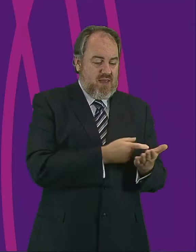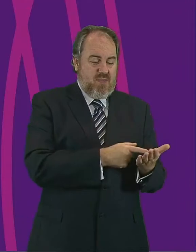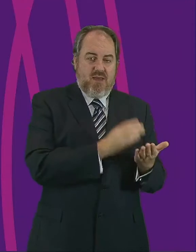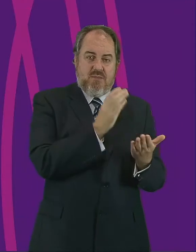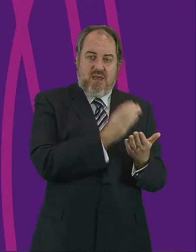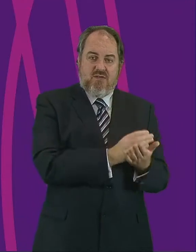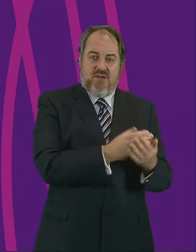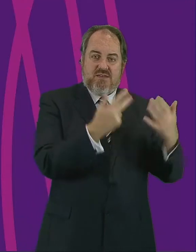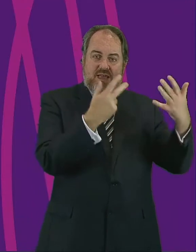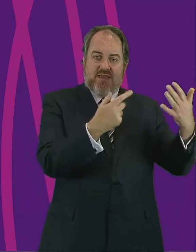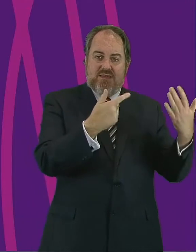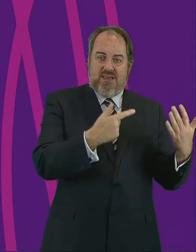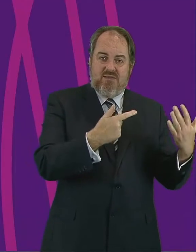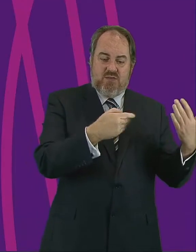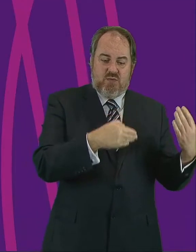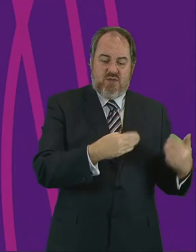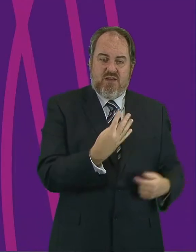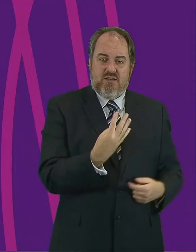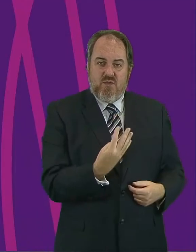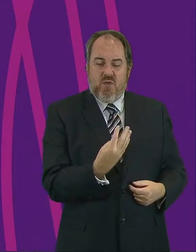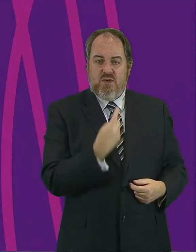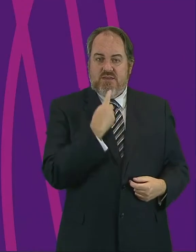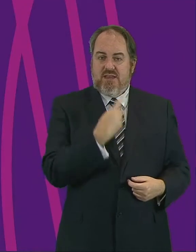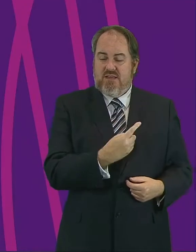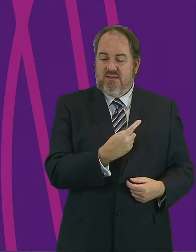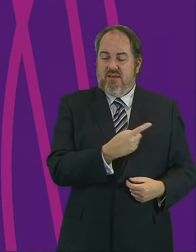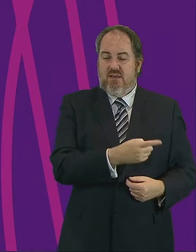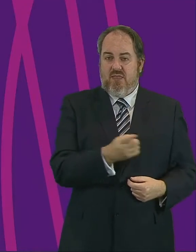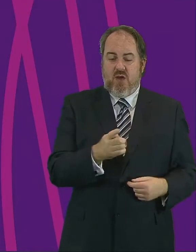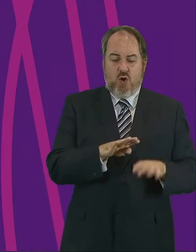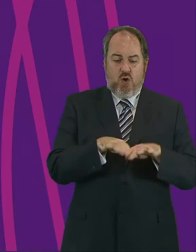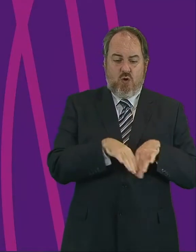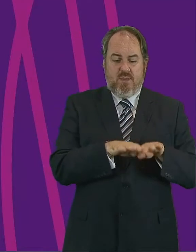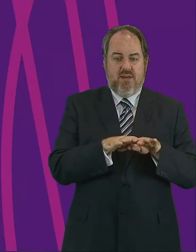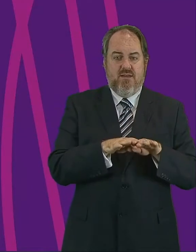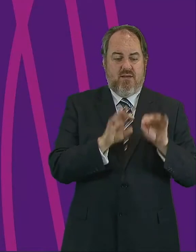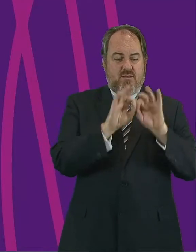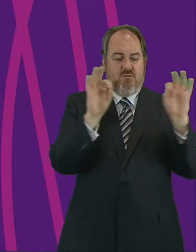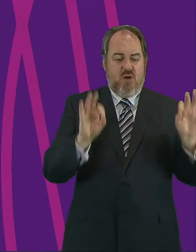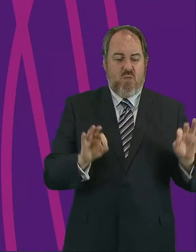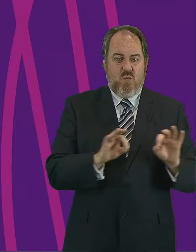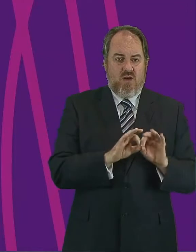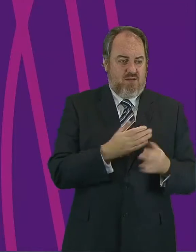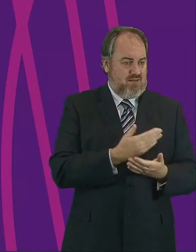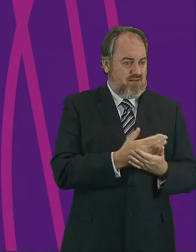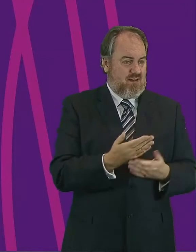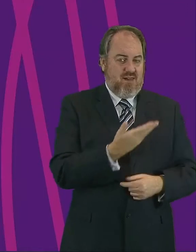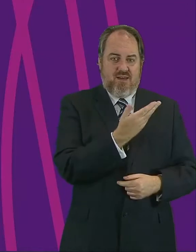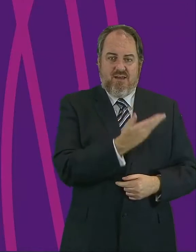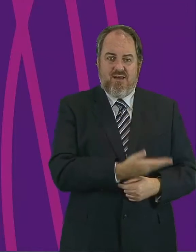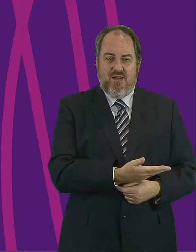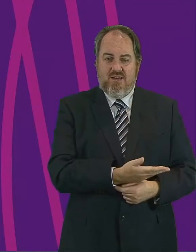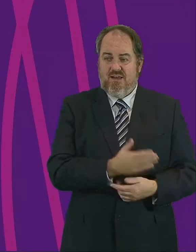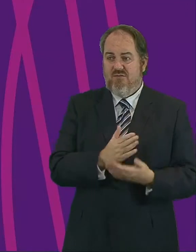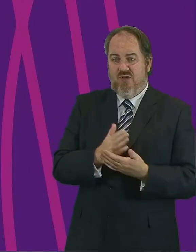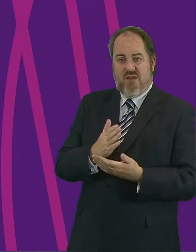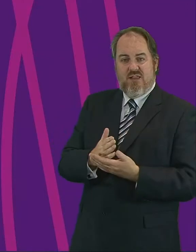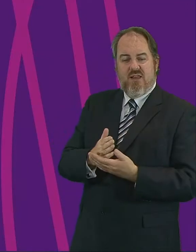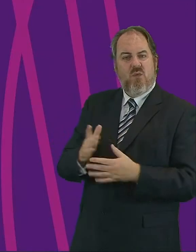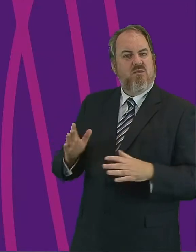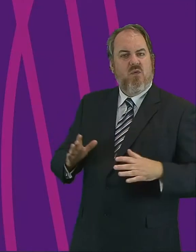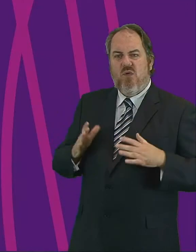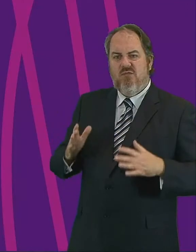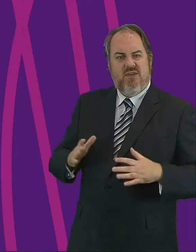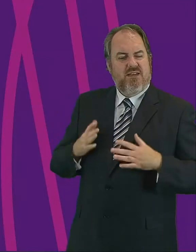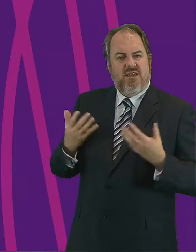to 94, sets out the Common Frameworks Programme and admits, and again I quote, that it is already